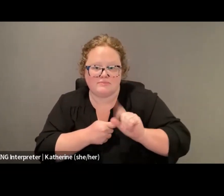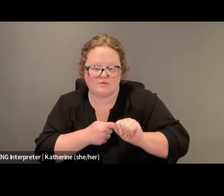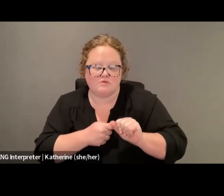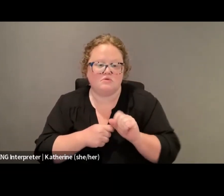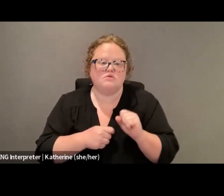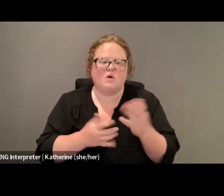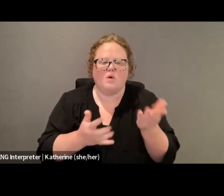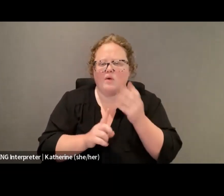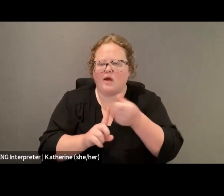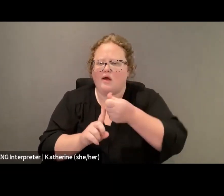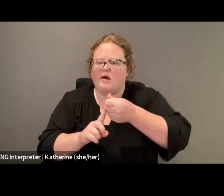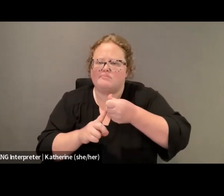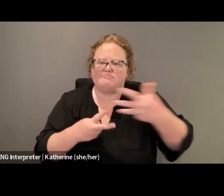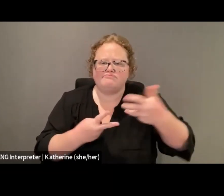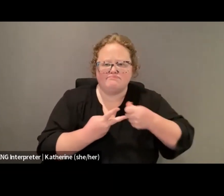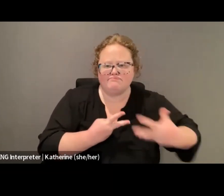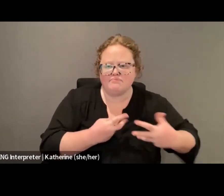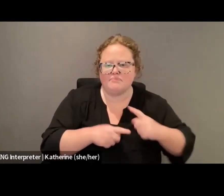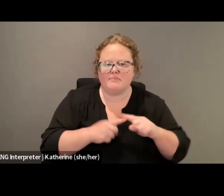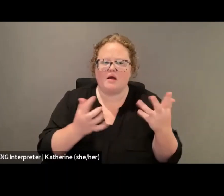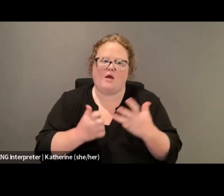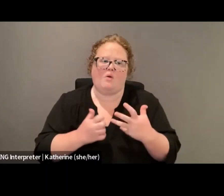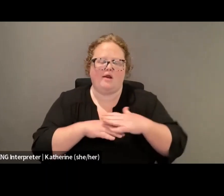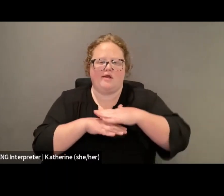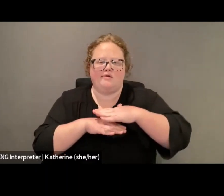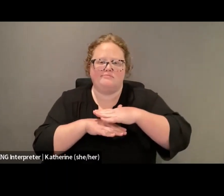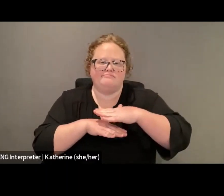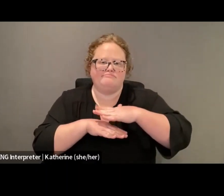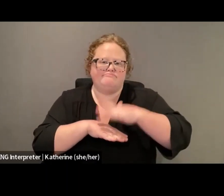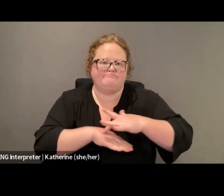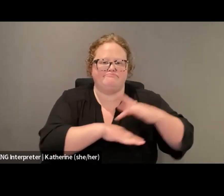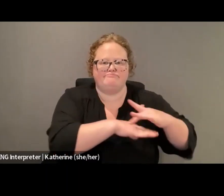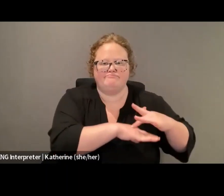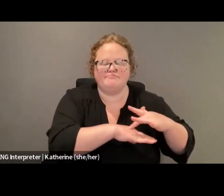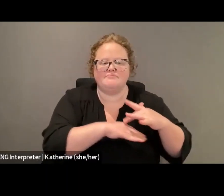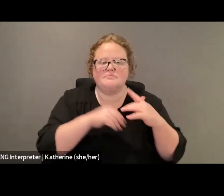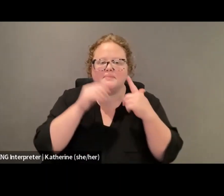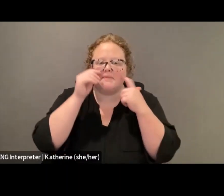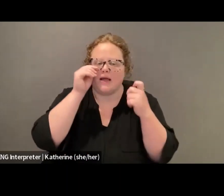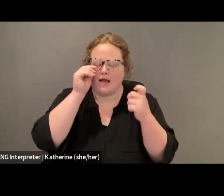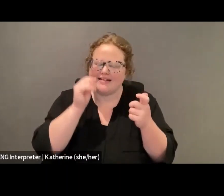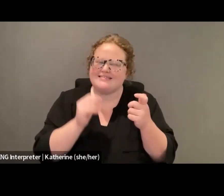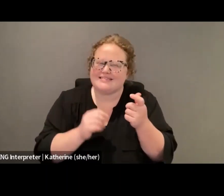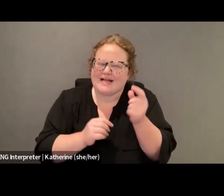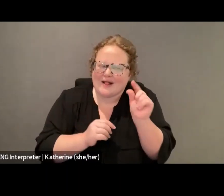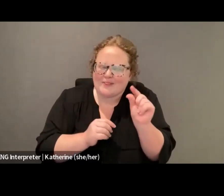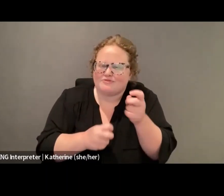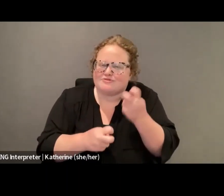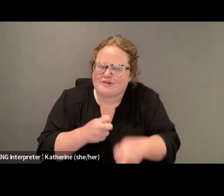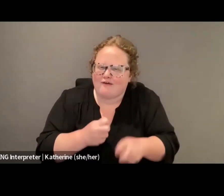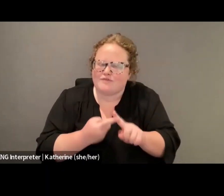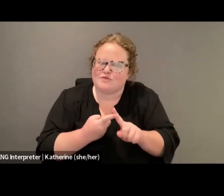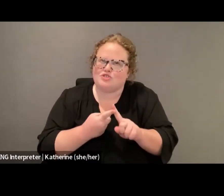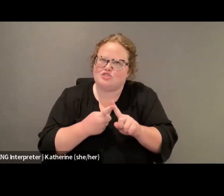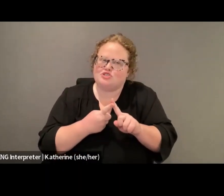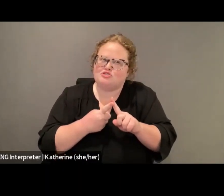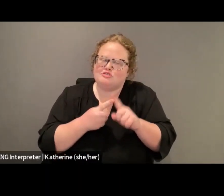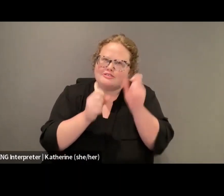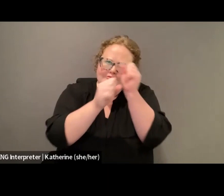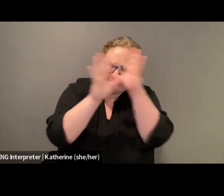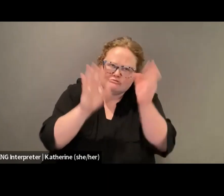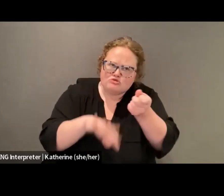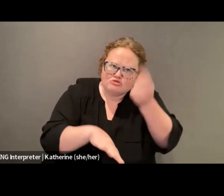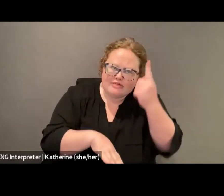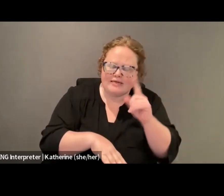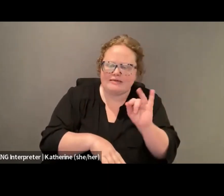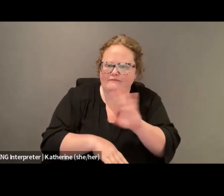wanted to go through them because these are tricky to wrap your head around, I think, if you've never heard them before. And so I just